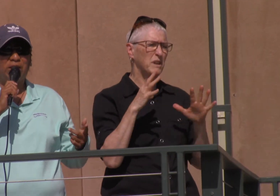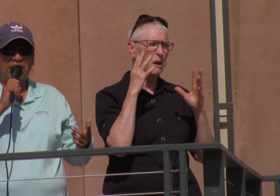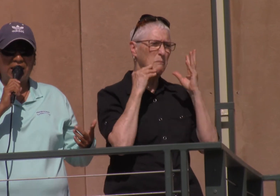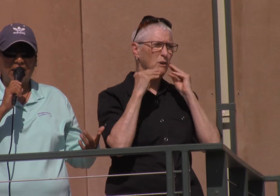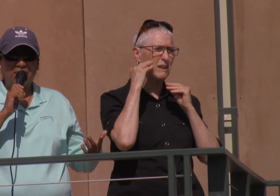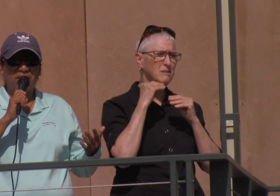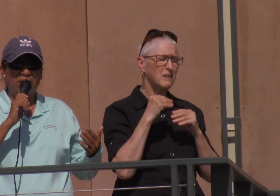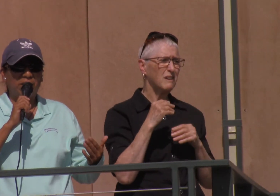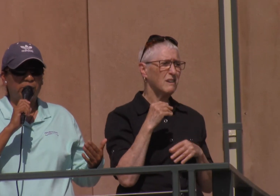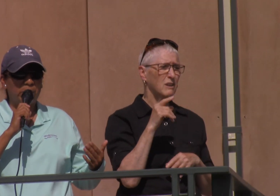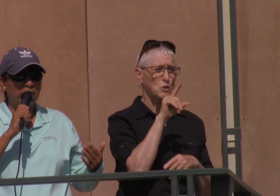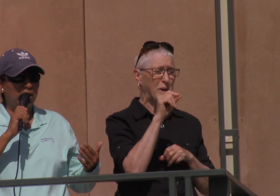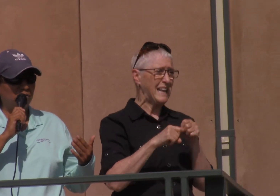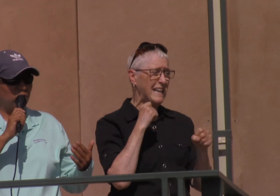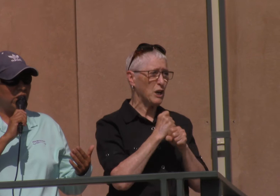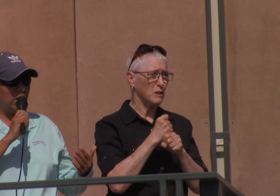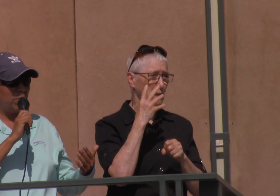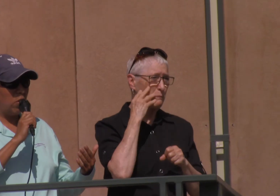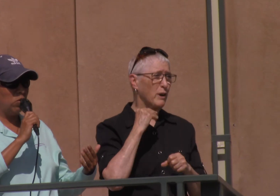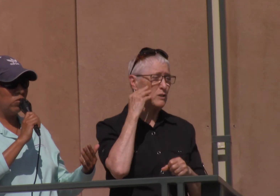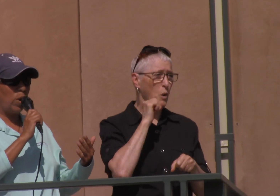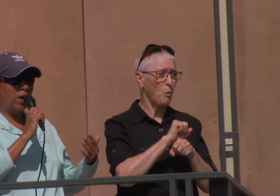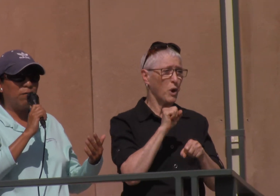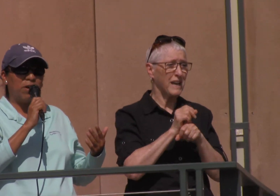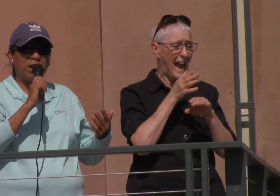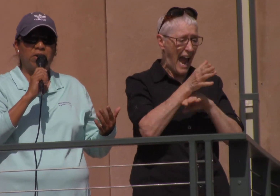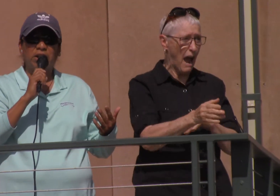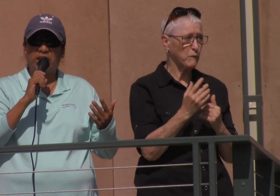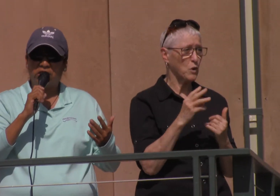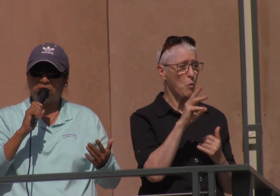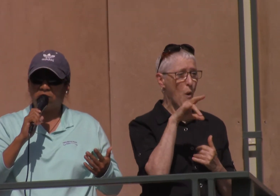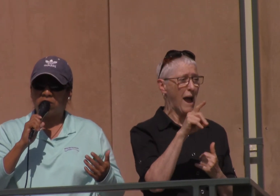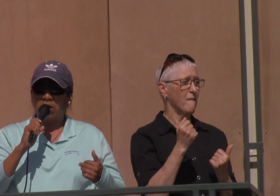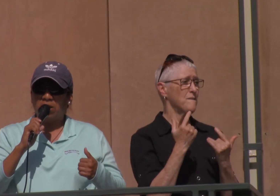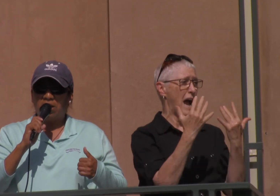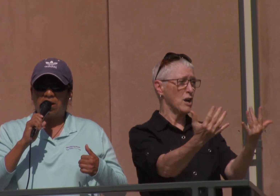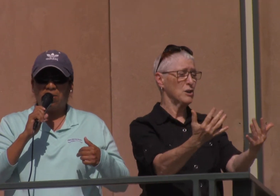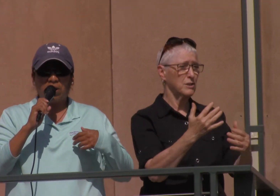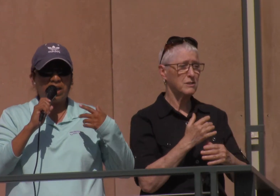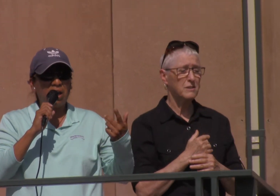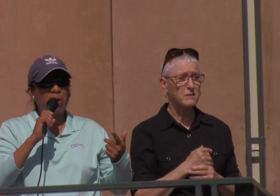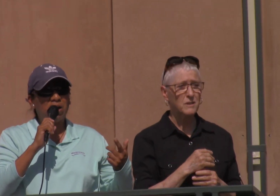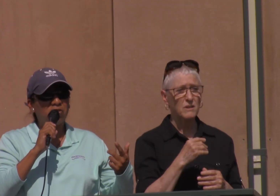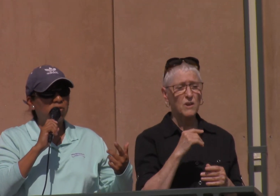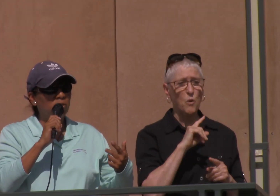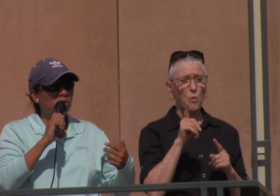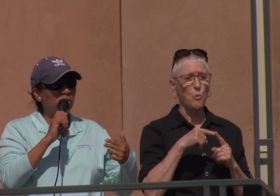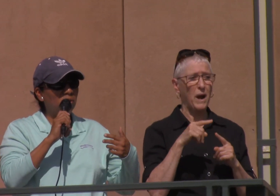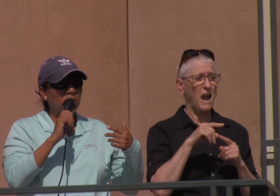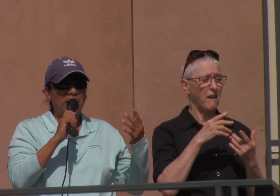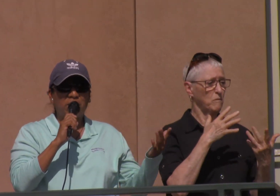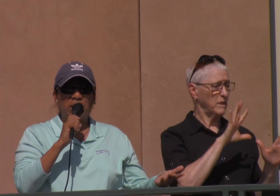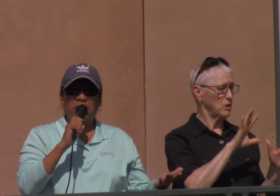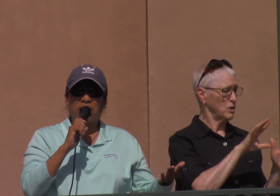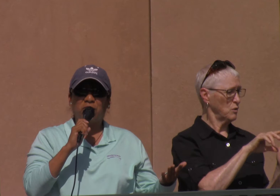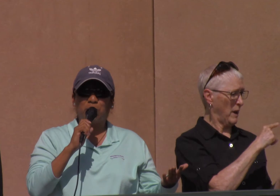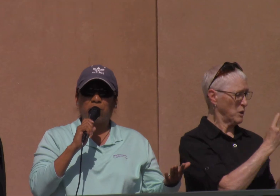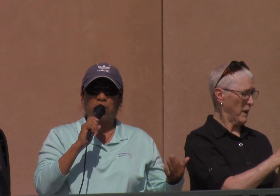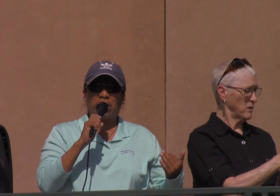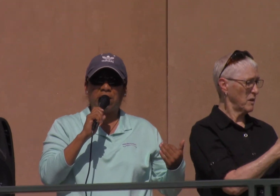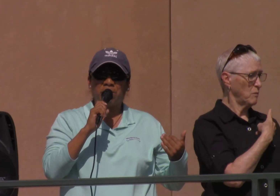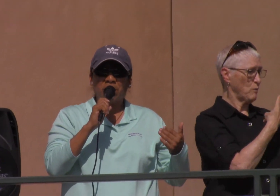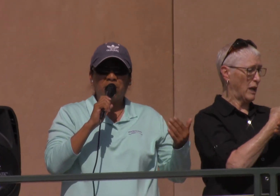2 decades of experience working post-wildfire issues. When I came out of school, out of my